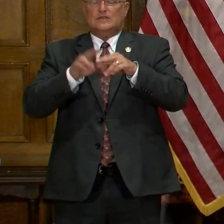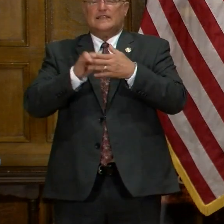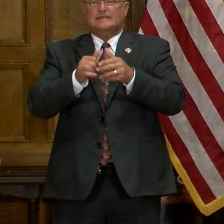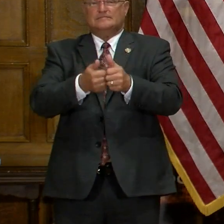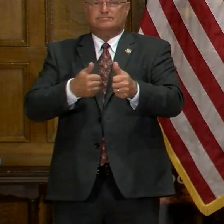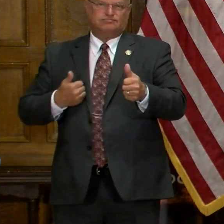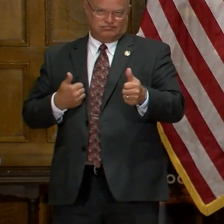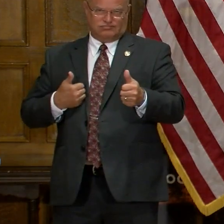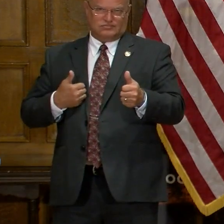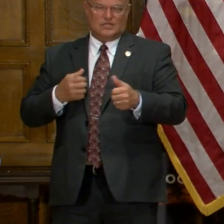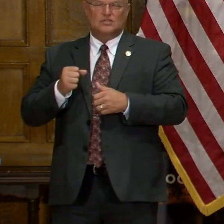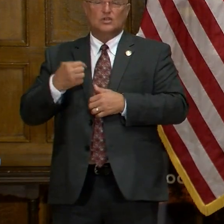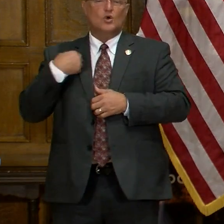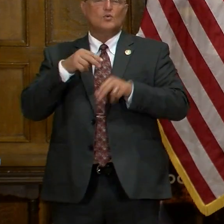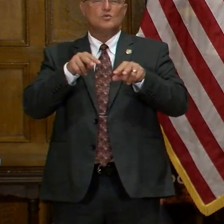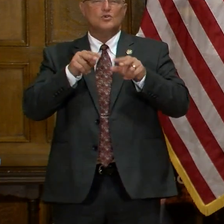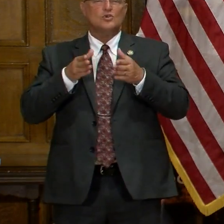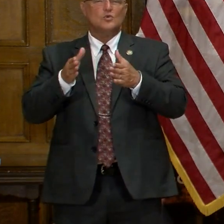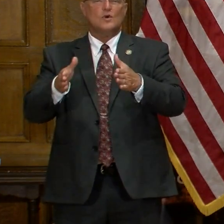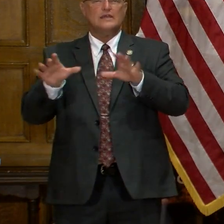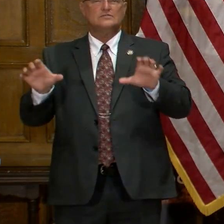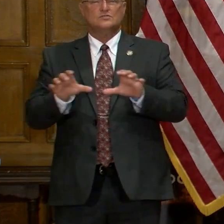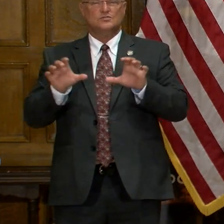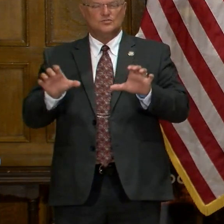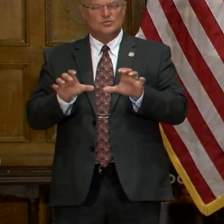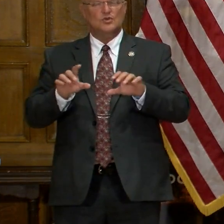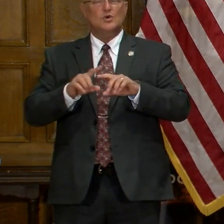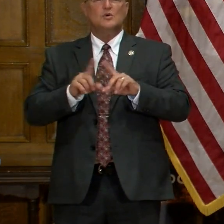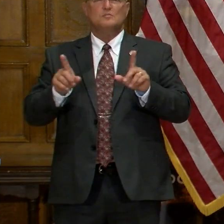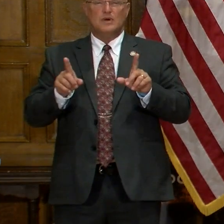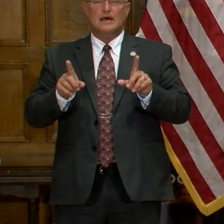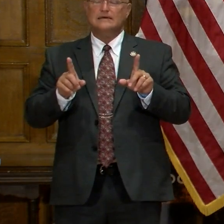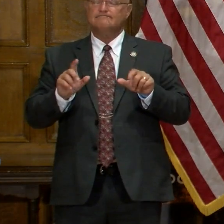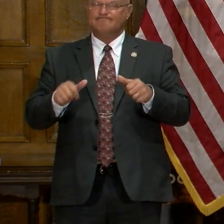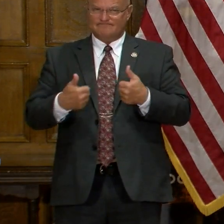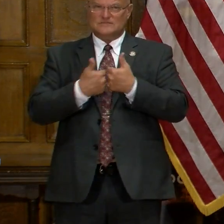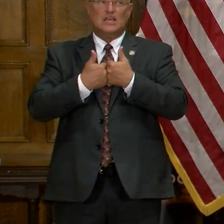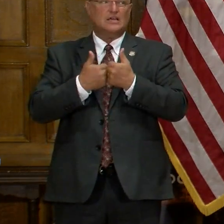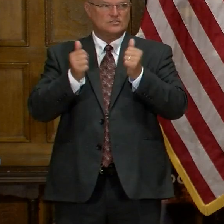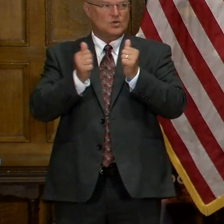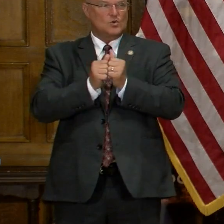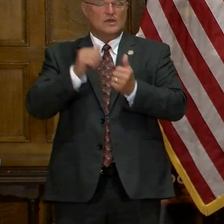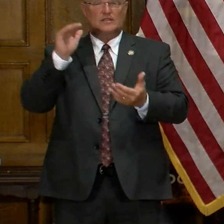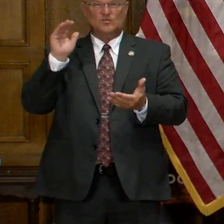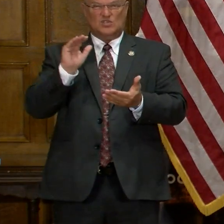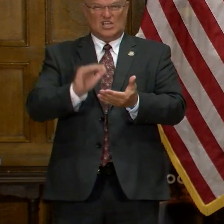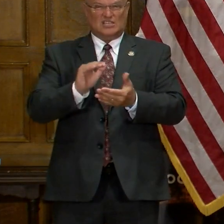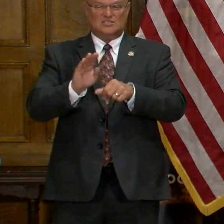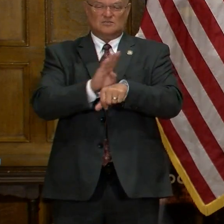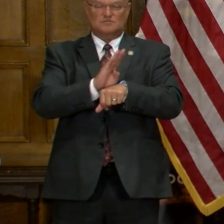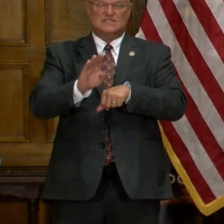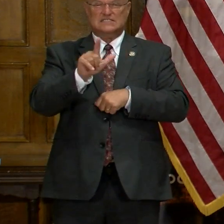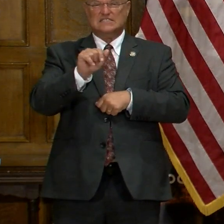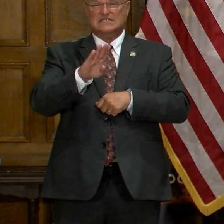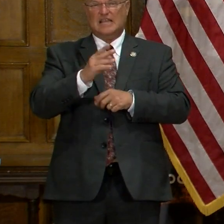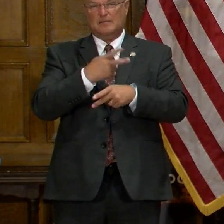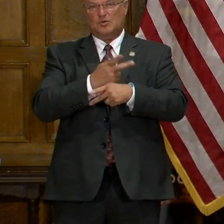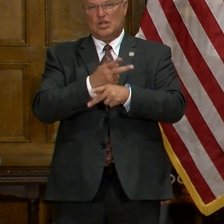that backlog. So we're looking at ways to do it, but it's going to be a challenge with the reduction in the commercial lab